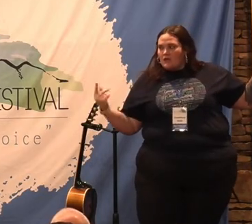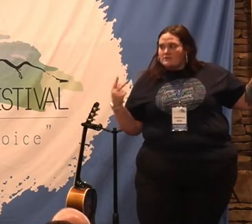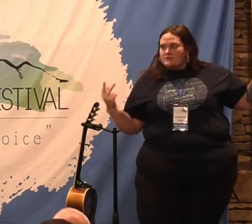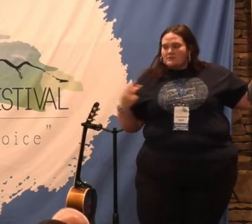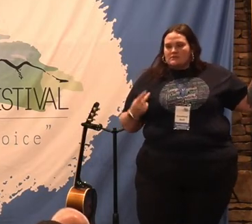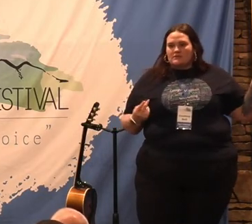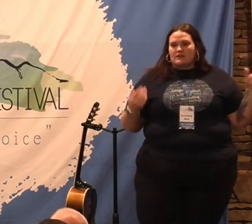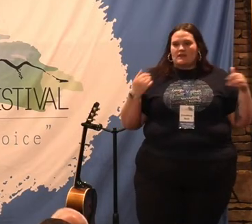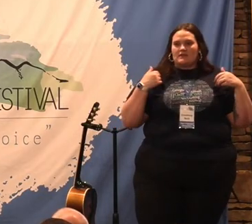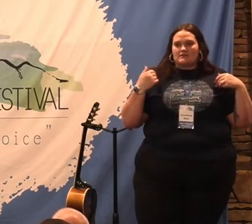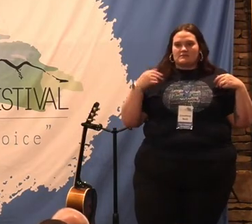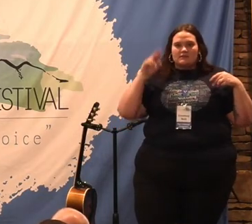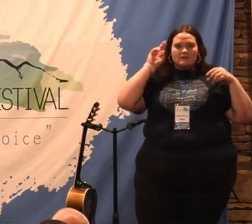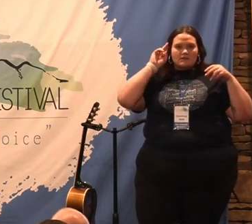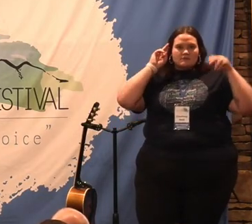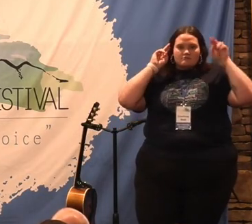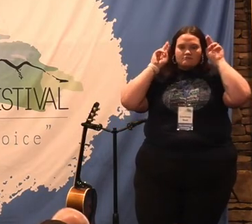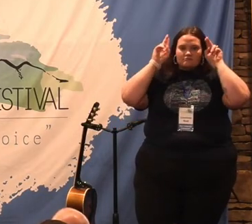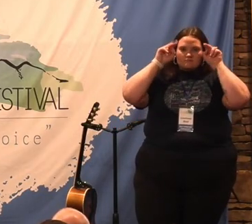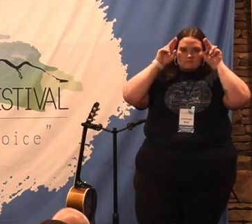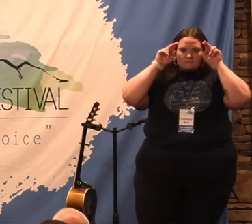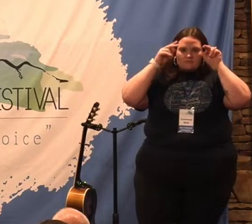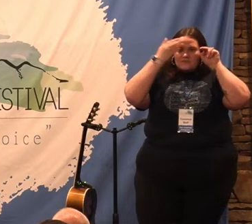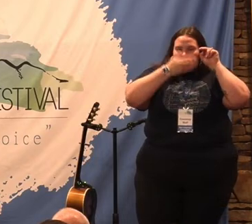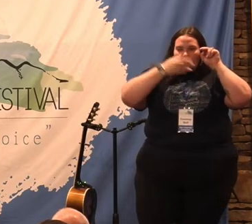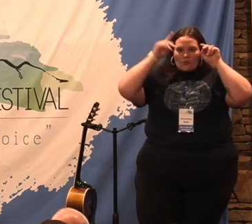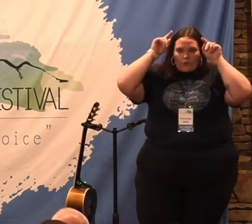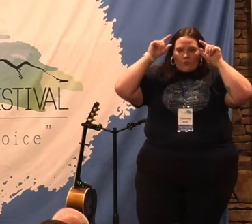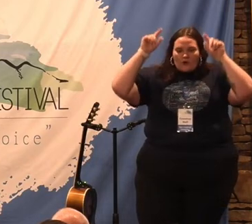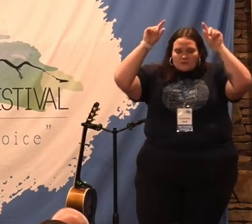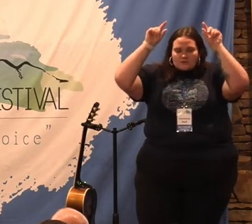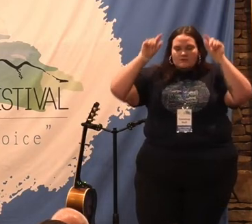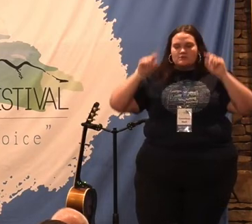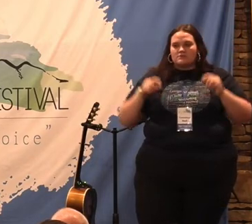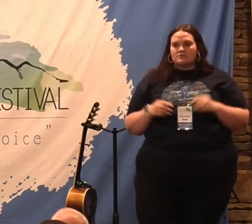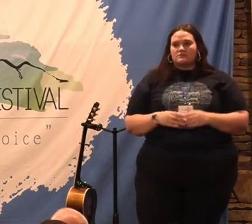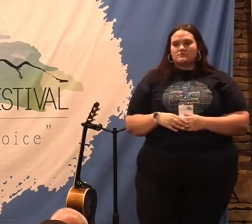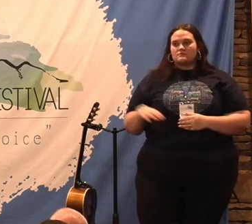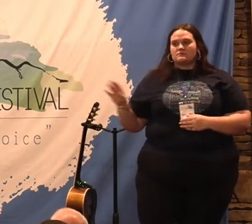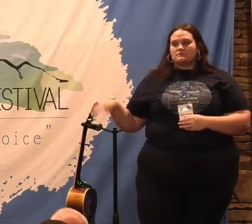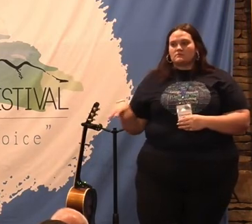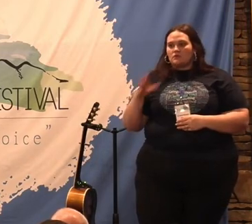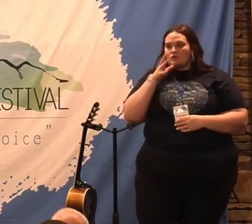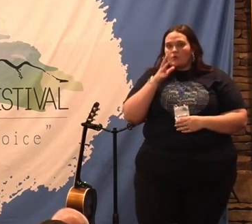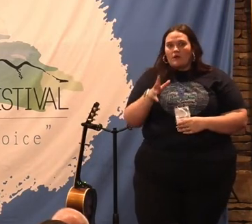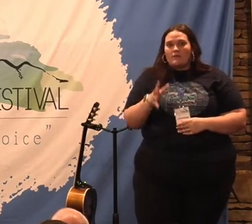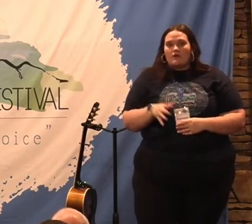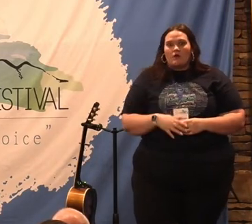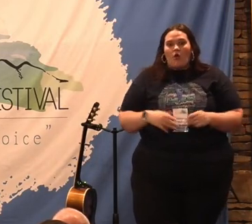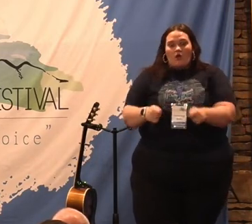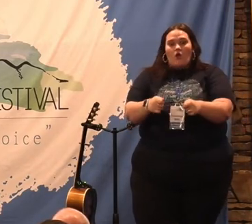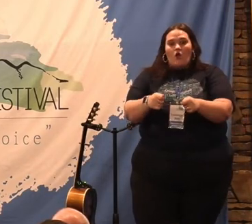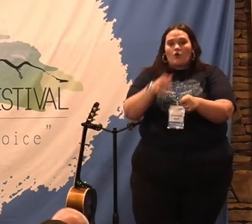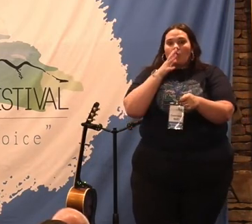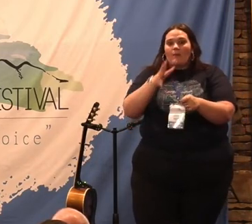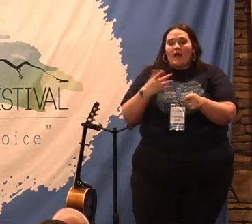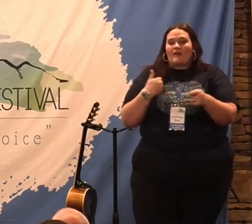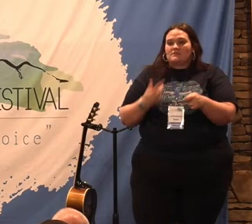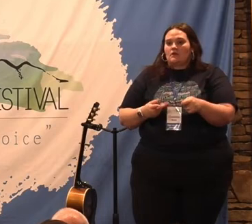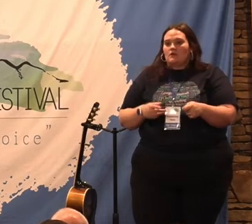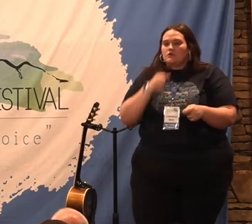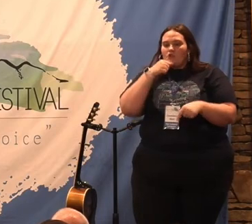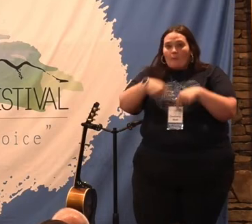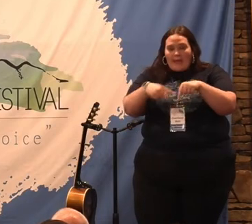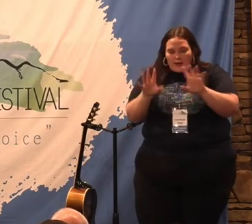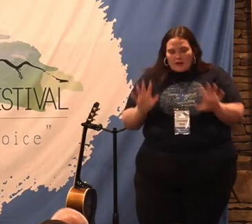its ears poked in front of its little horns, watching. Grandma, like, whoa, Grandma, I think I got something. Okay, don't